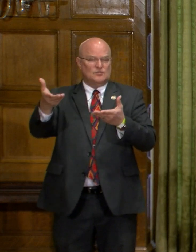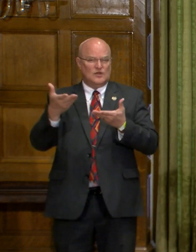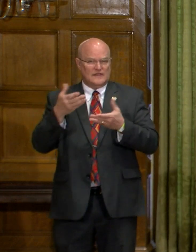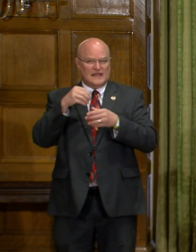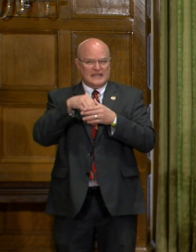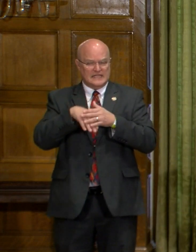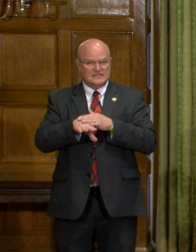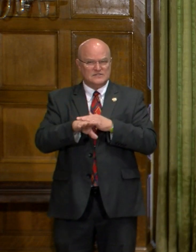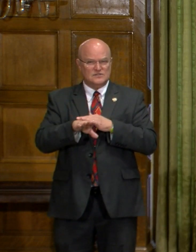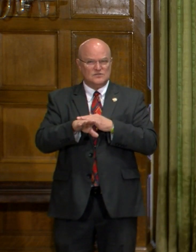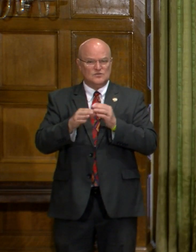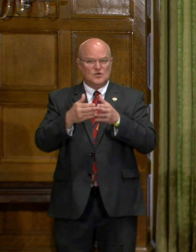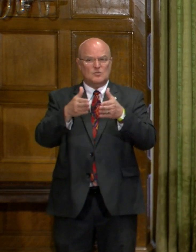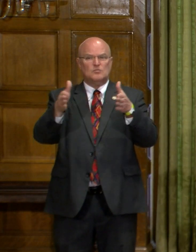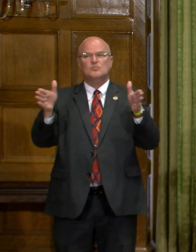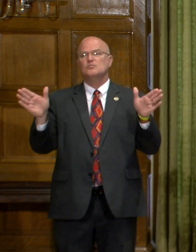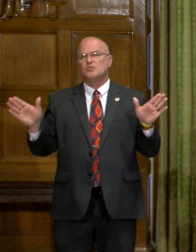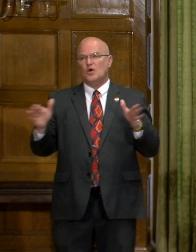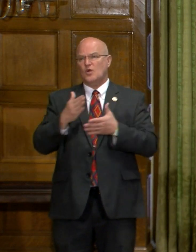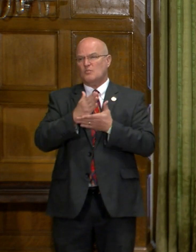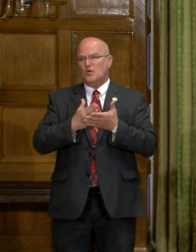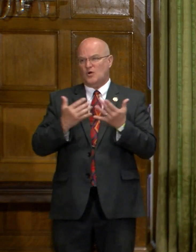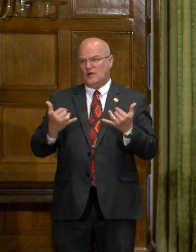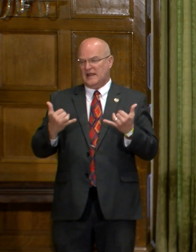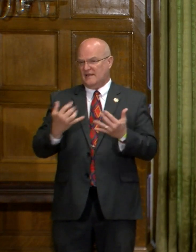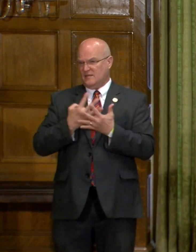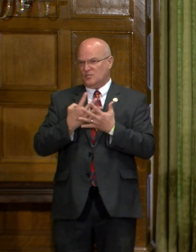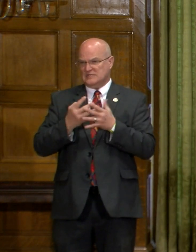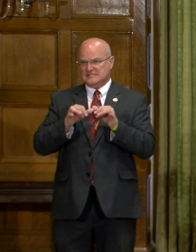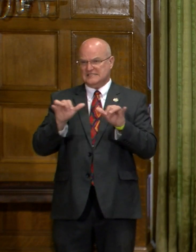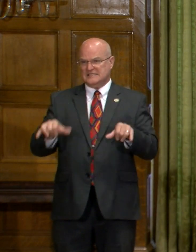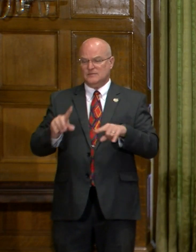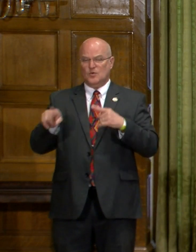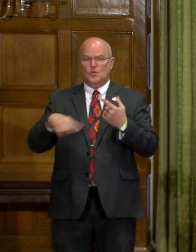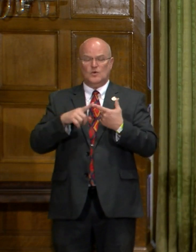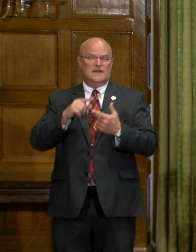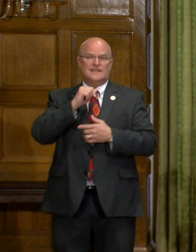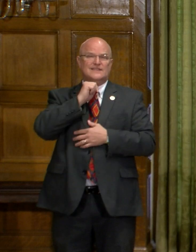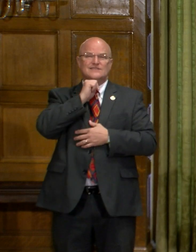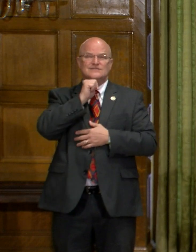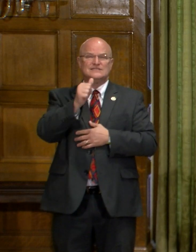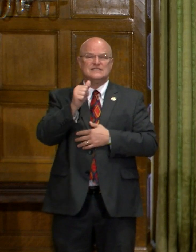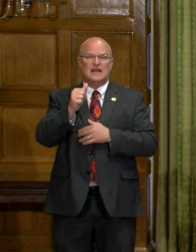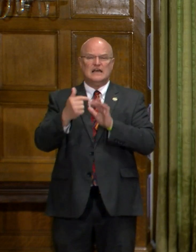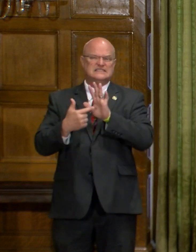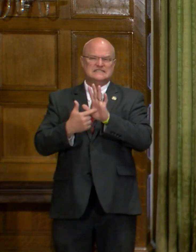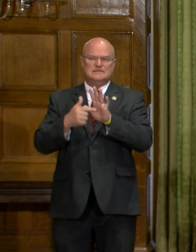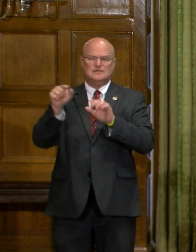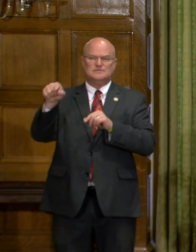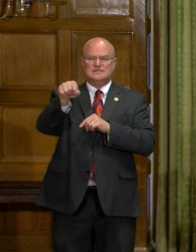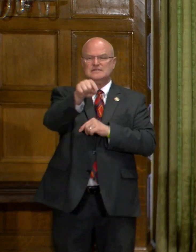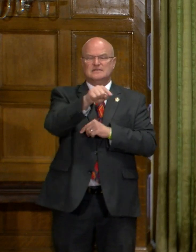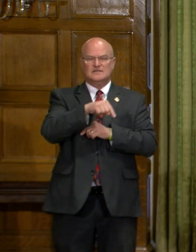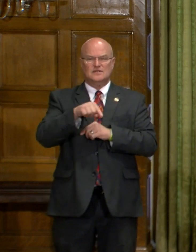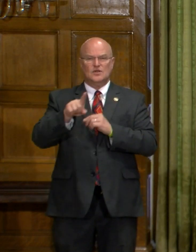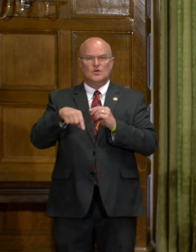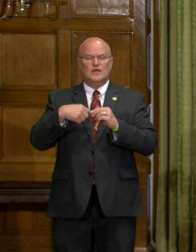that into a broader parts of the prison system when there's not symptoms